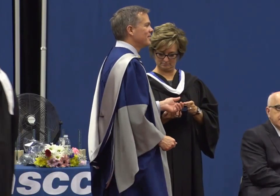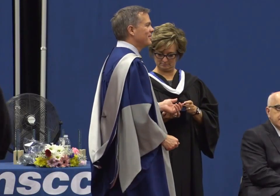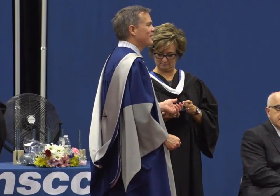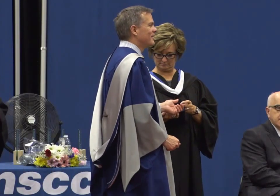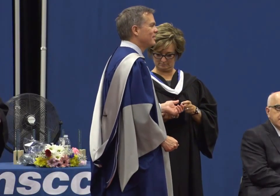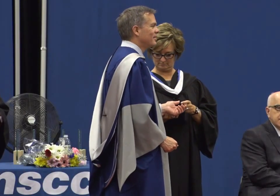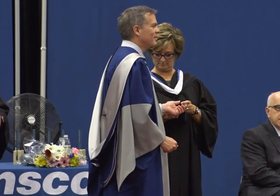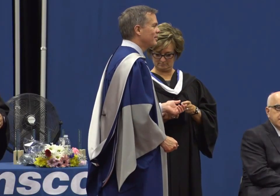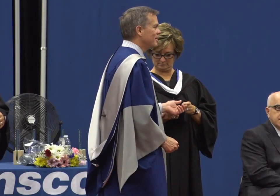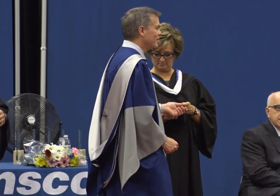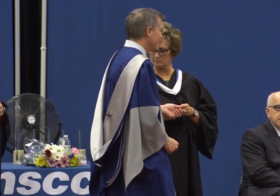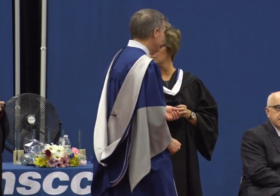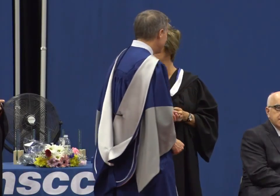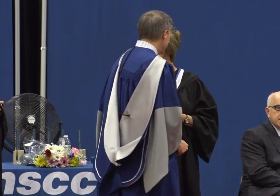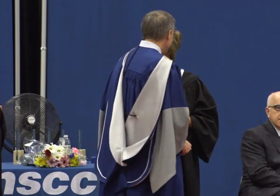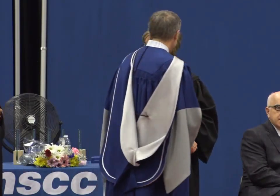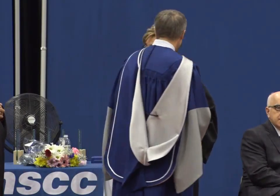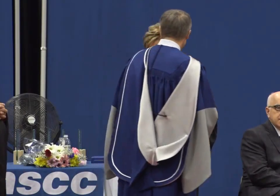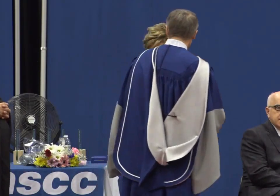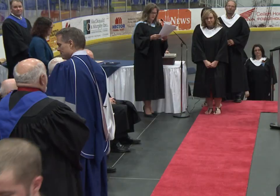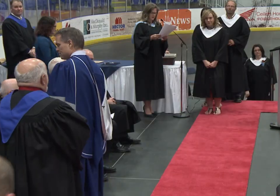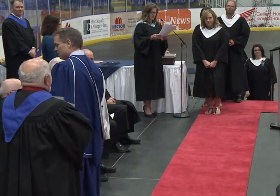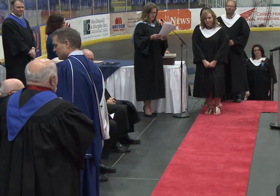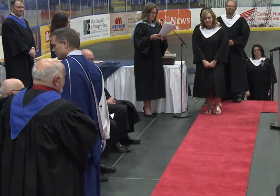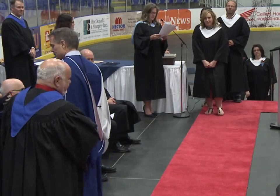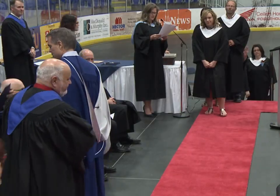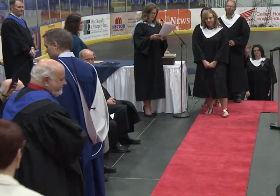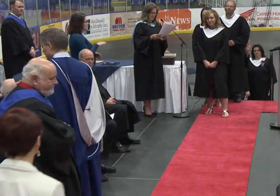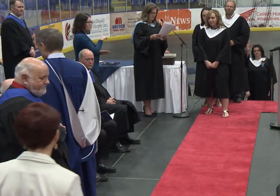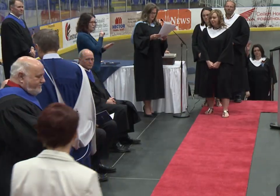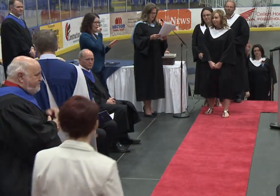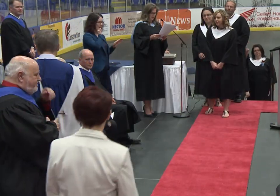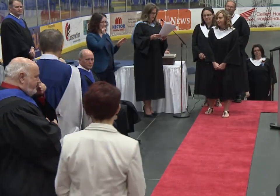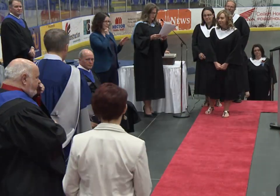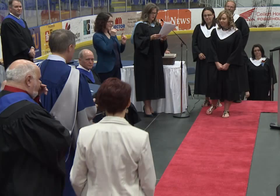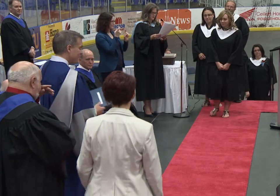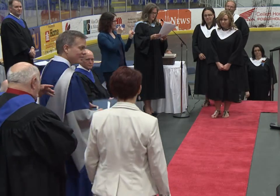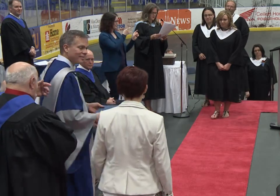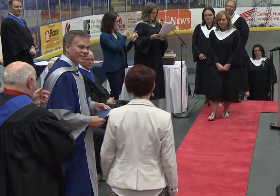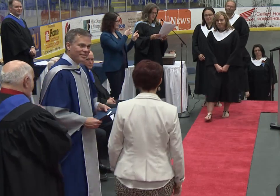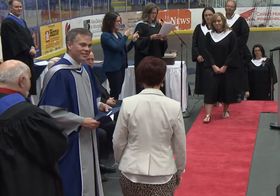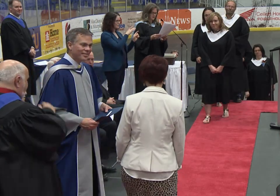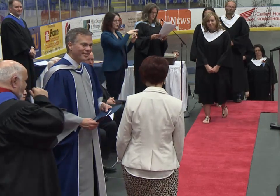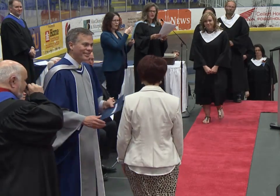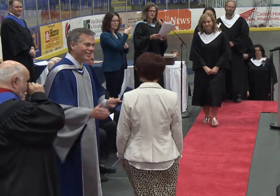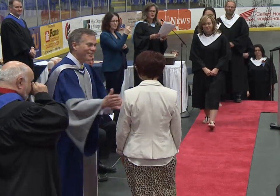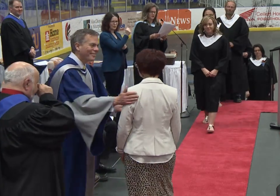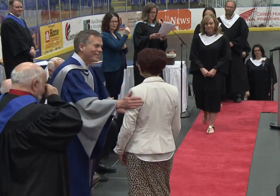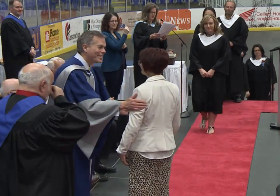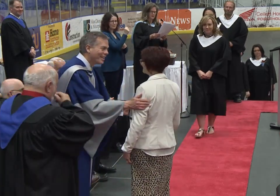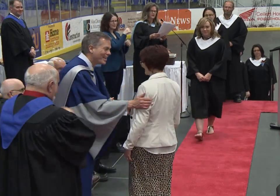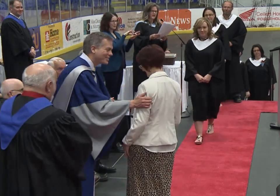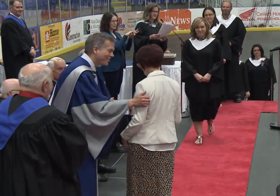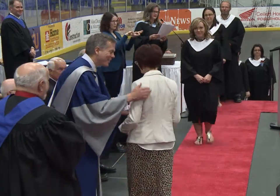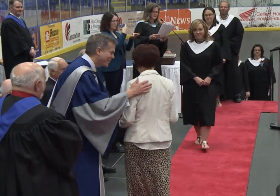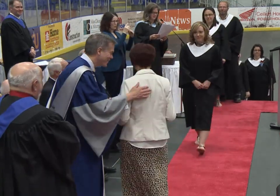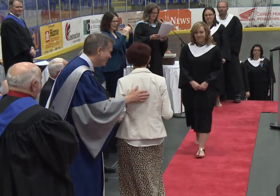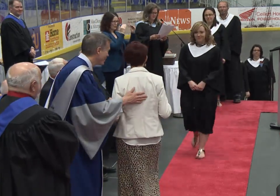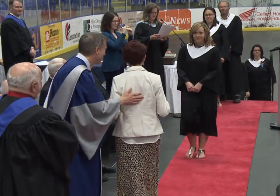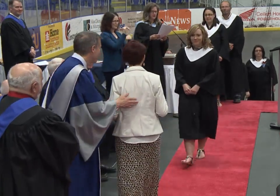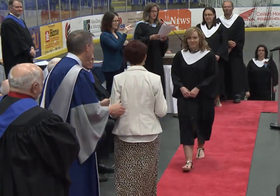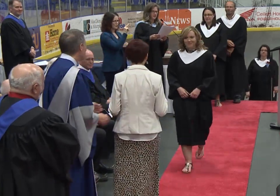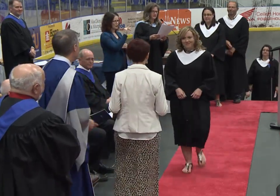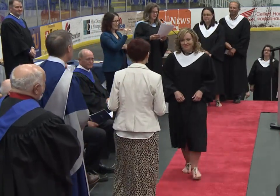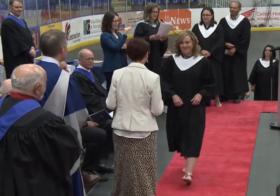Ann Windsor Hall joins us now to present her niece, Jenny McDonald, with her Nova Scotia High School Graduation Diploma for